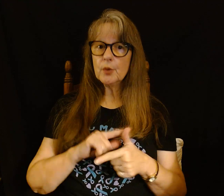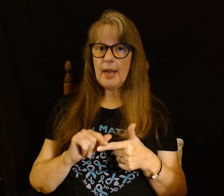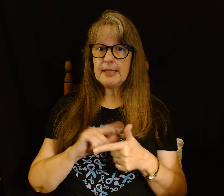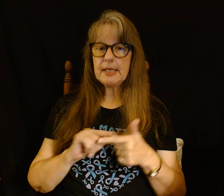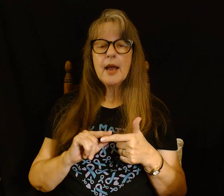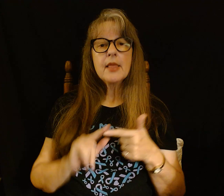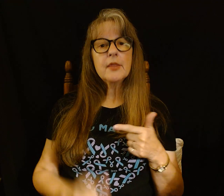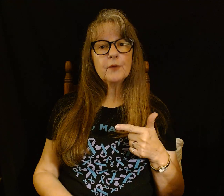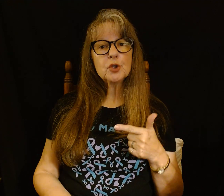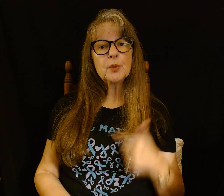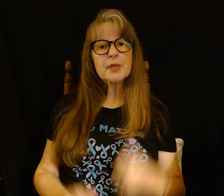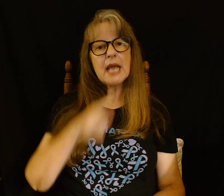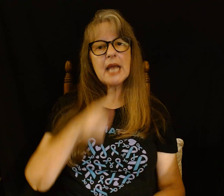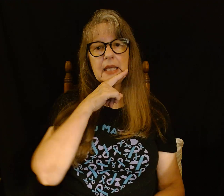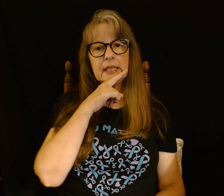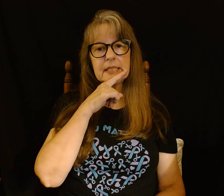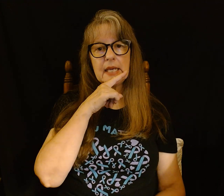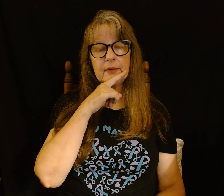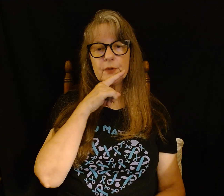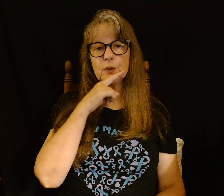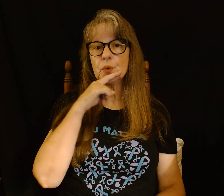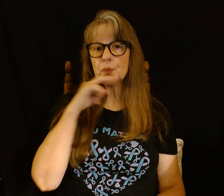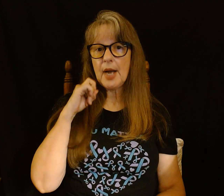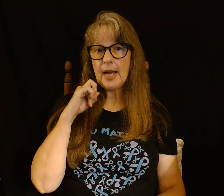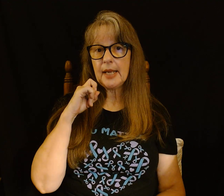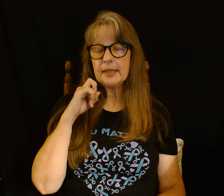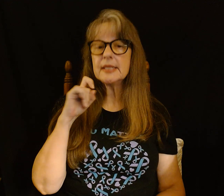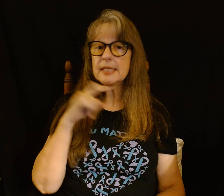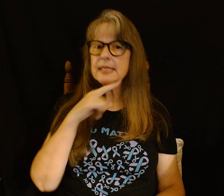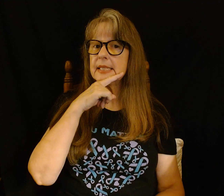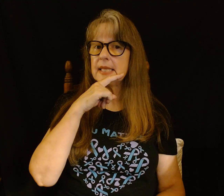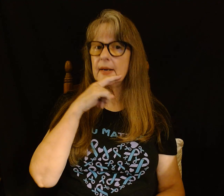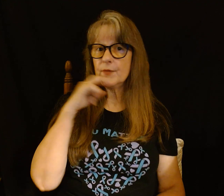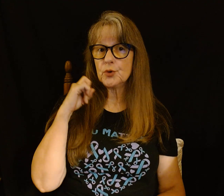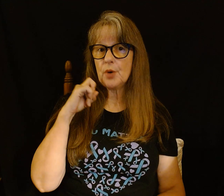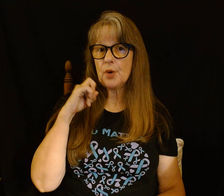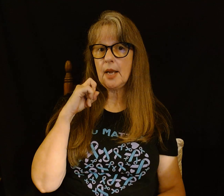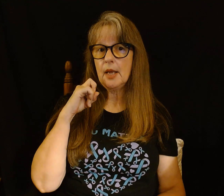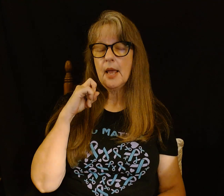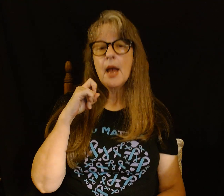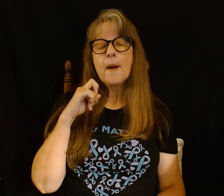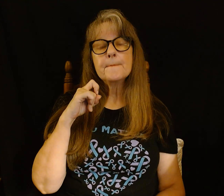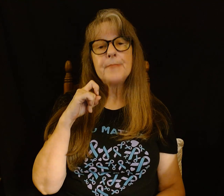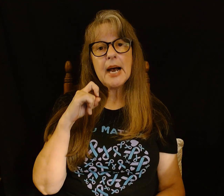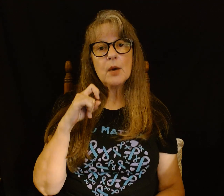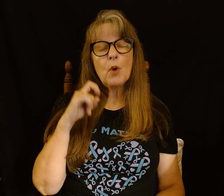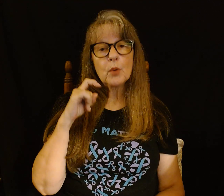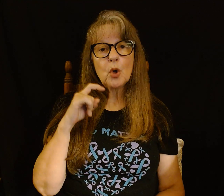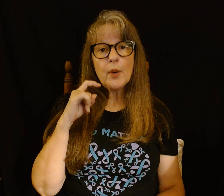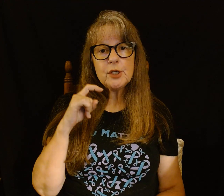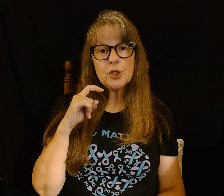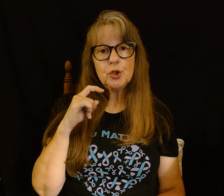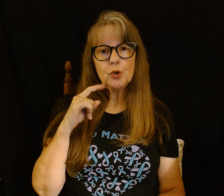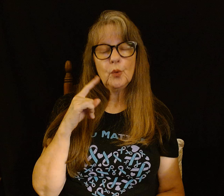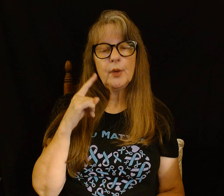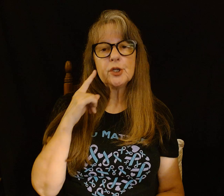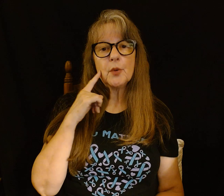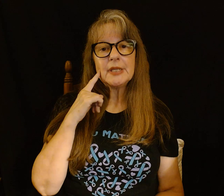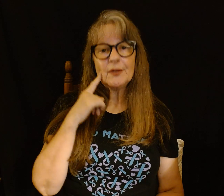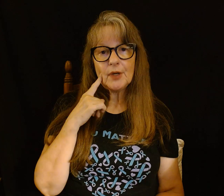ways. And the first one is kind of like the sign for dry. This is the sign for dry. But what we're going to do is show it differently on